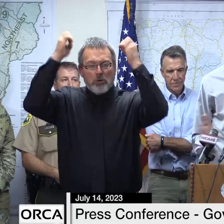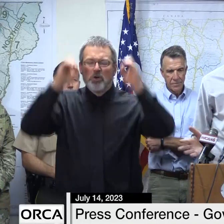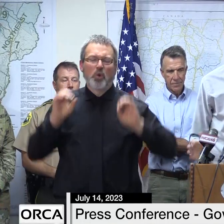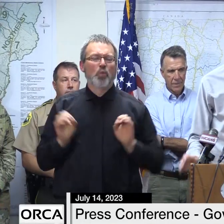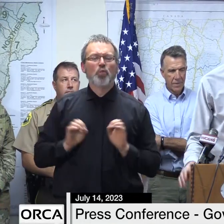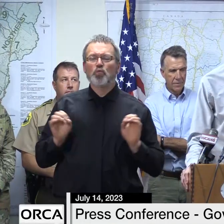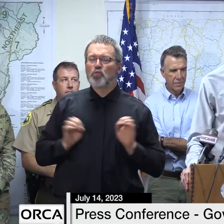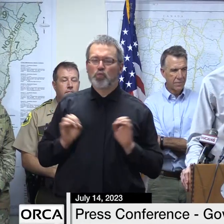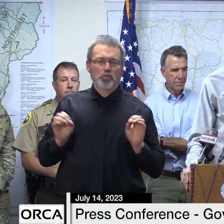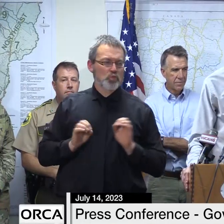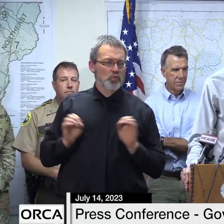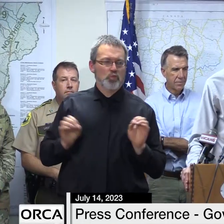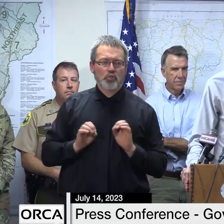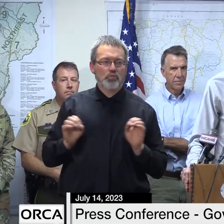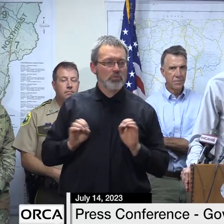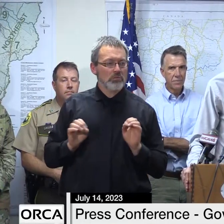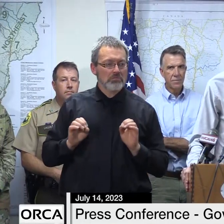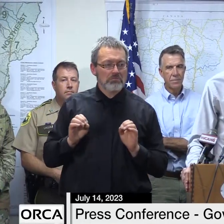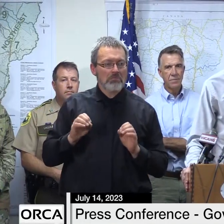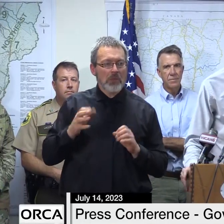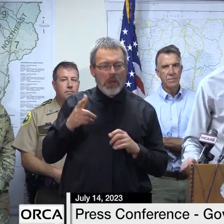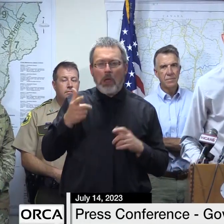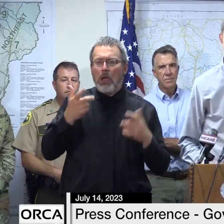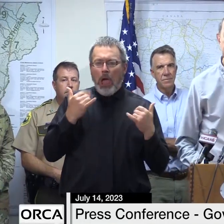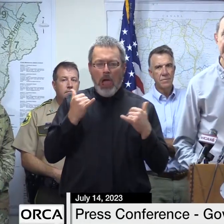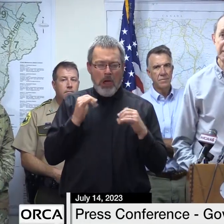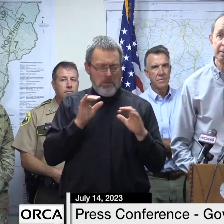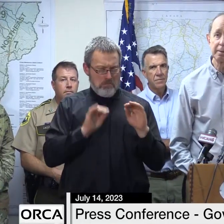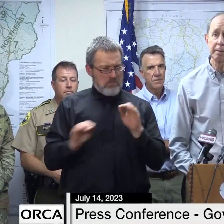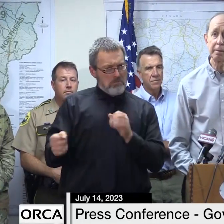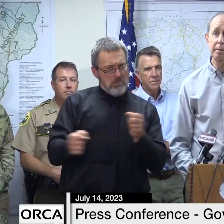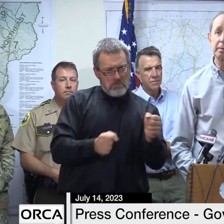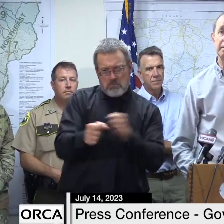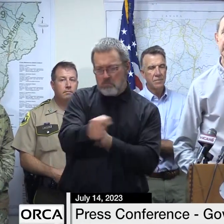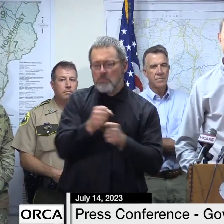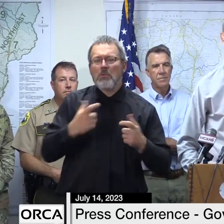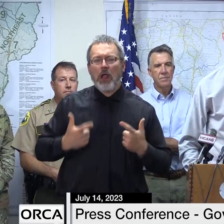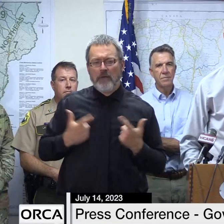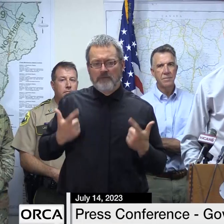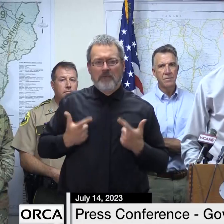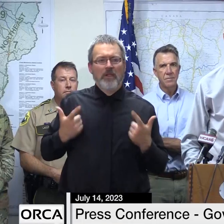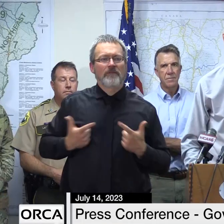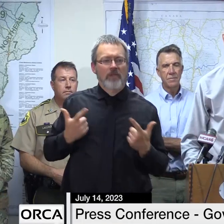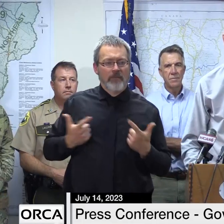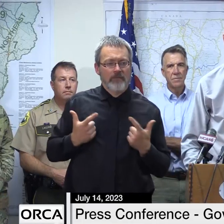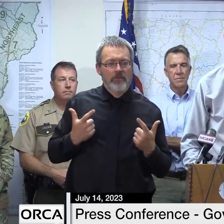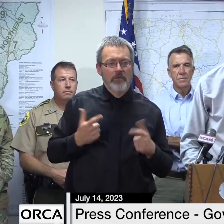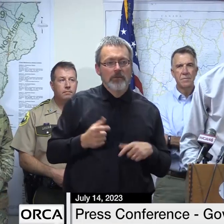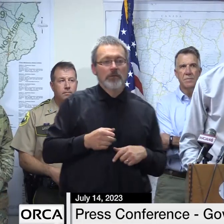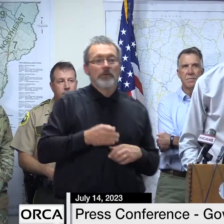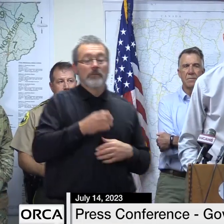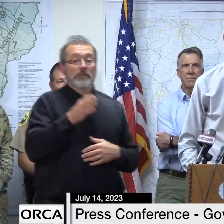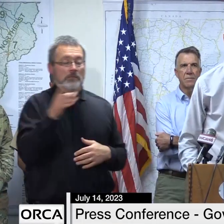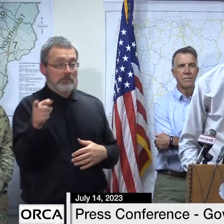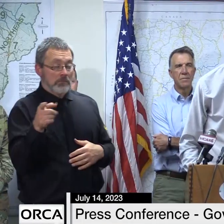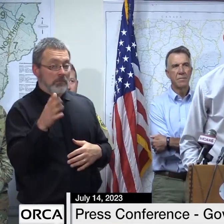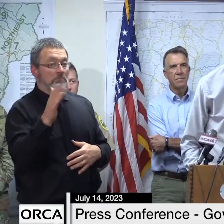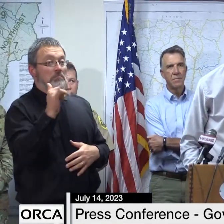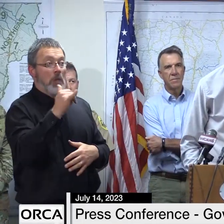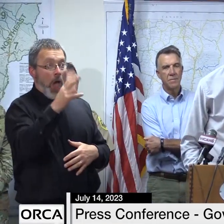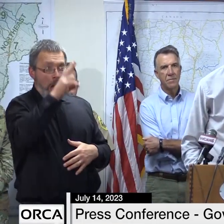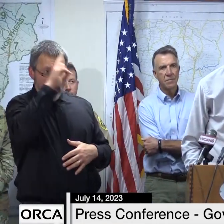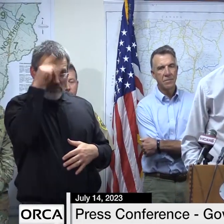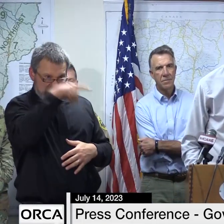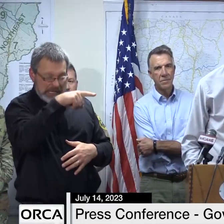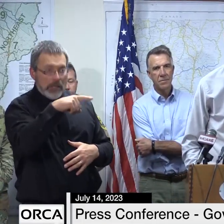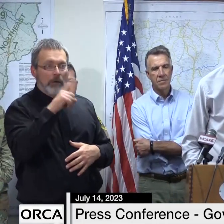they're all making do with the staff that they have at this time. And any delays in medication shipments to the city? Not that